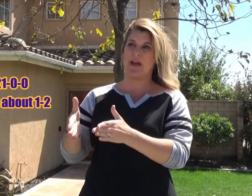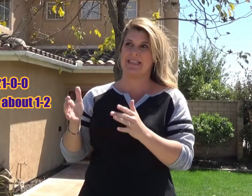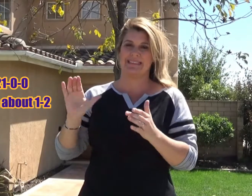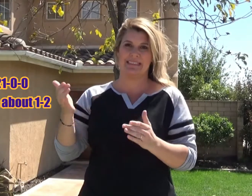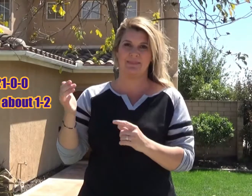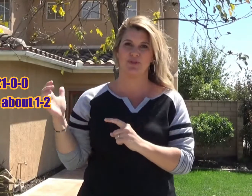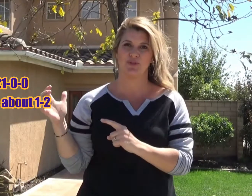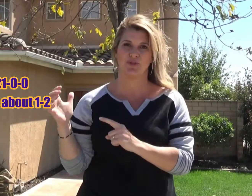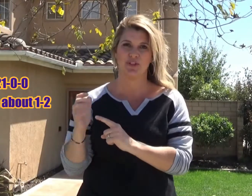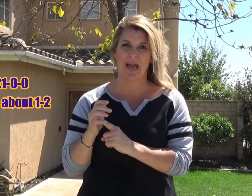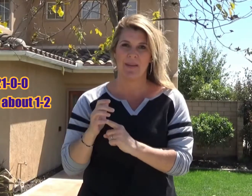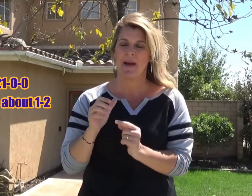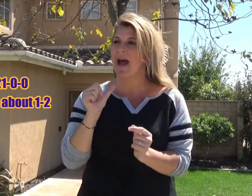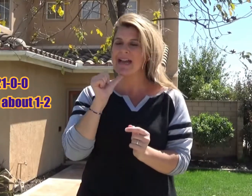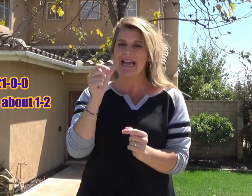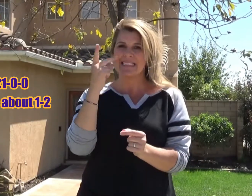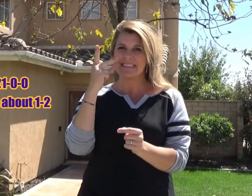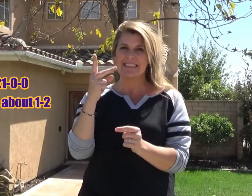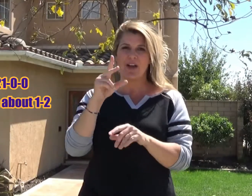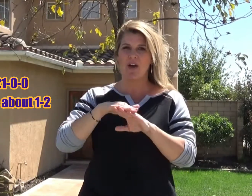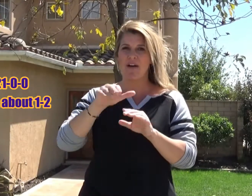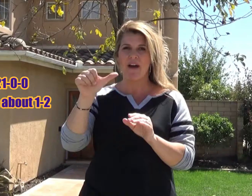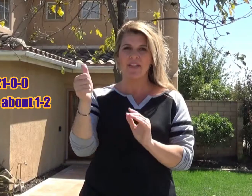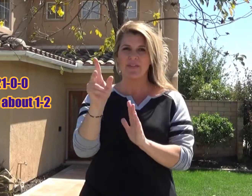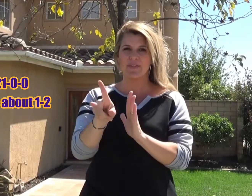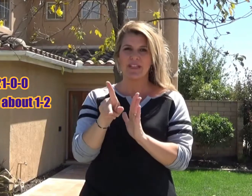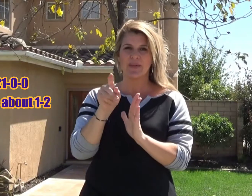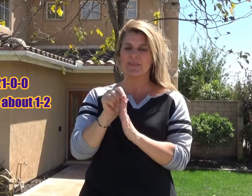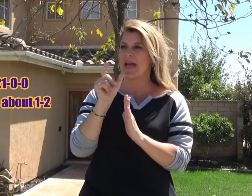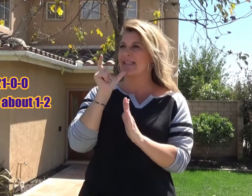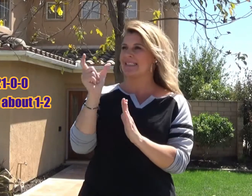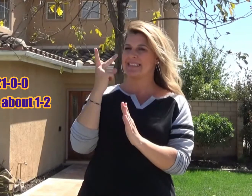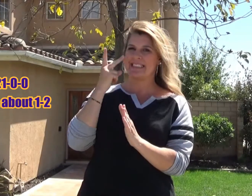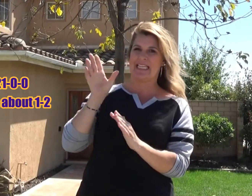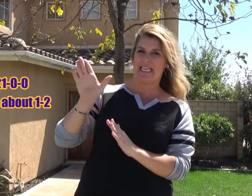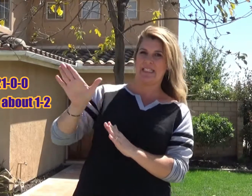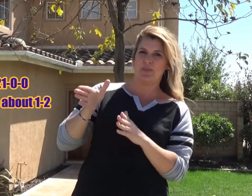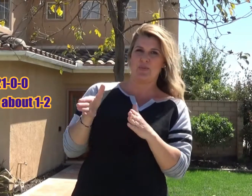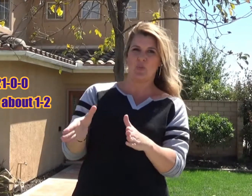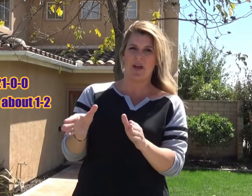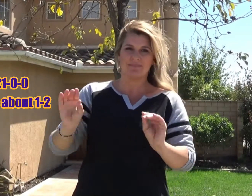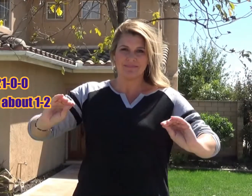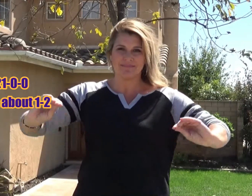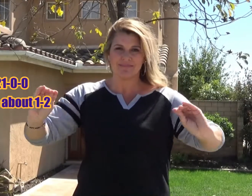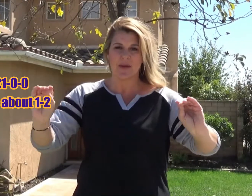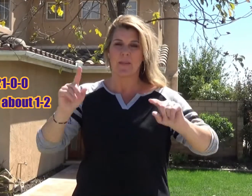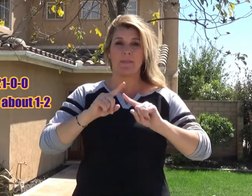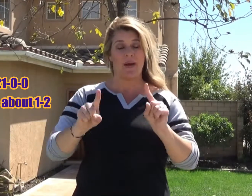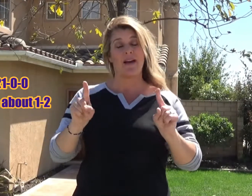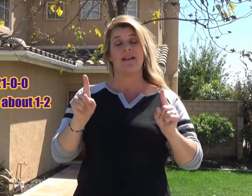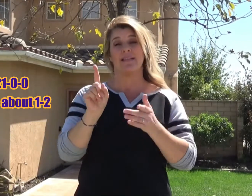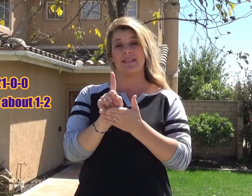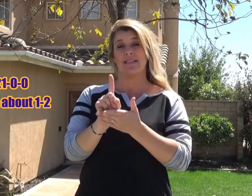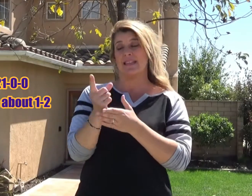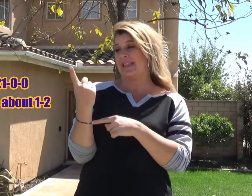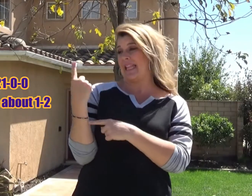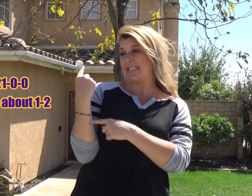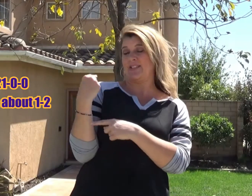to beautiful grass. I mean, I haven't seen it on any other YouTube channels or anywhere, but his approach is amazing. Last year,